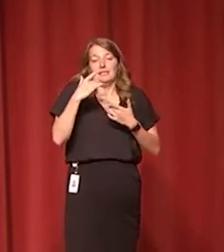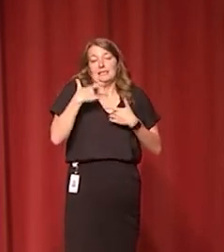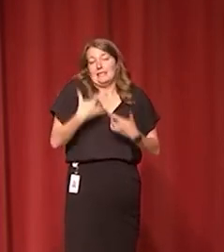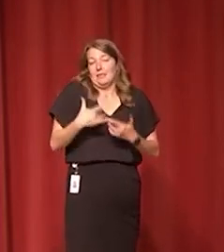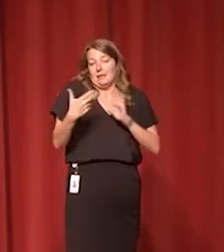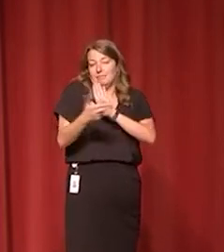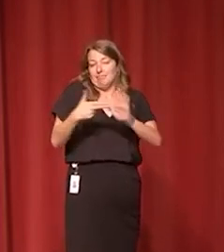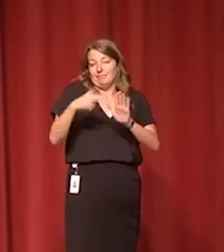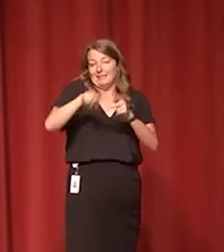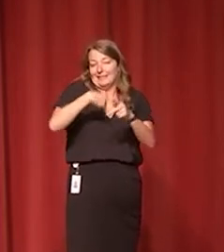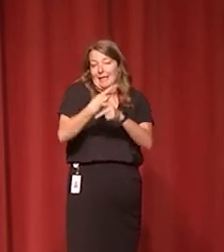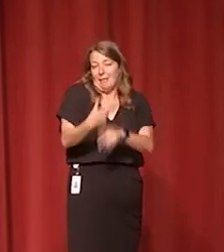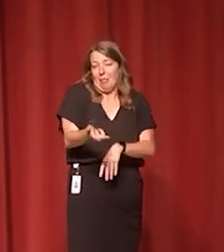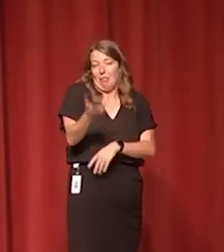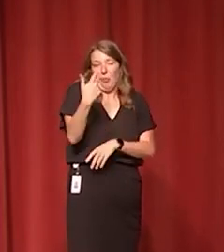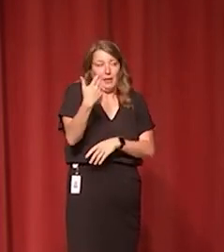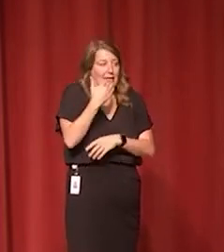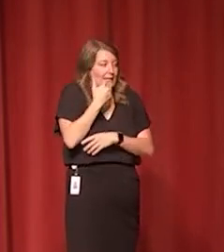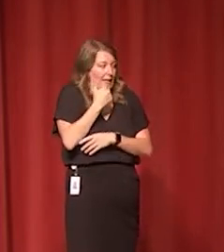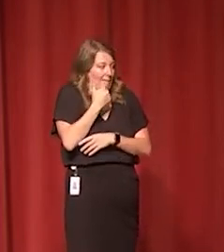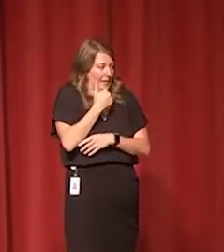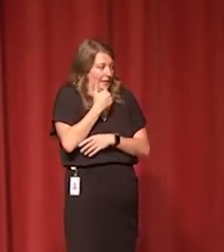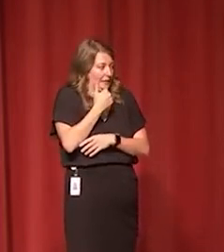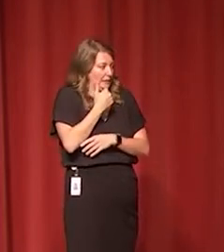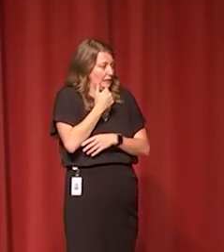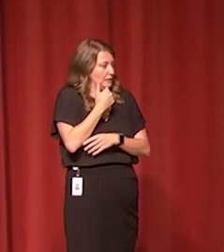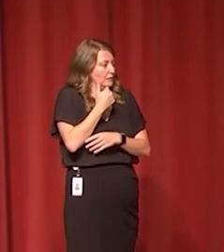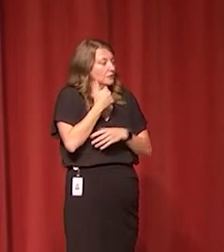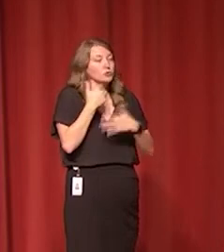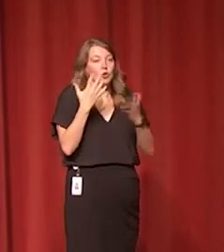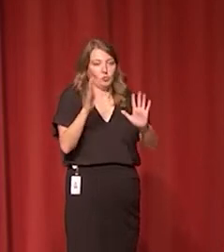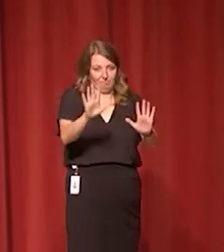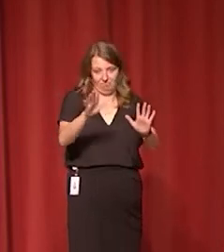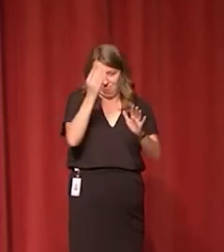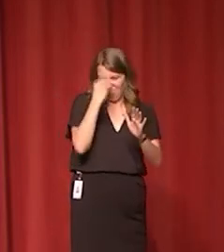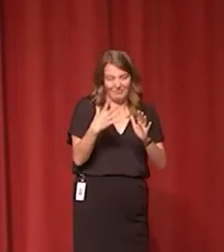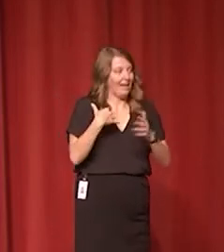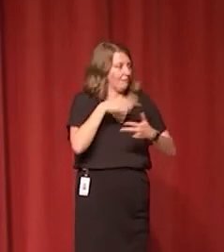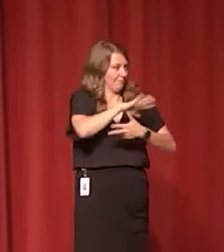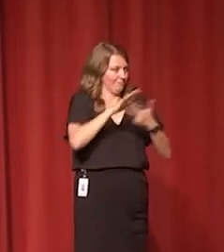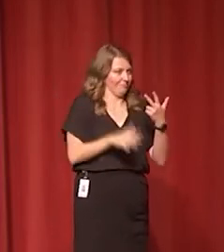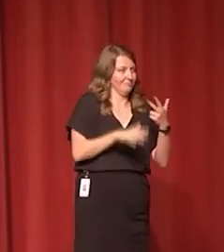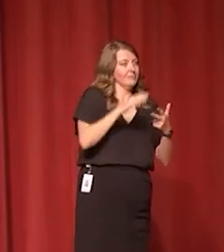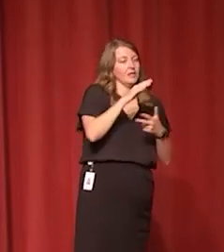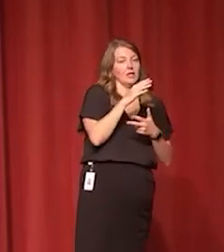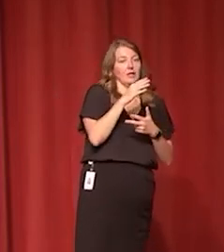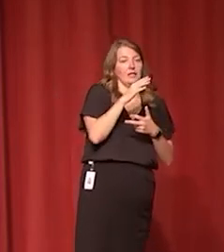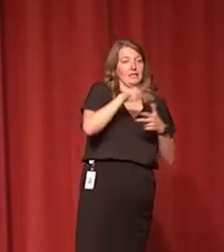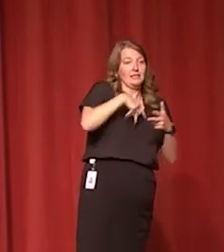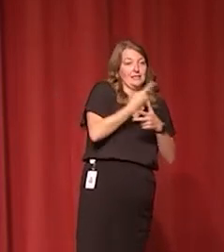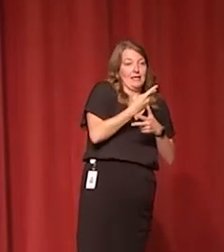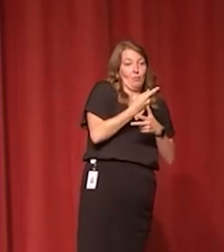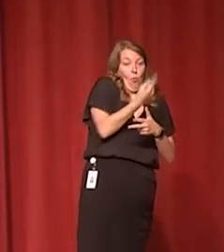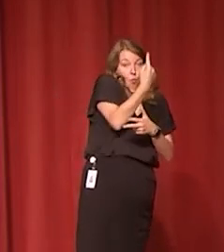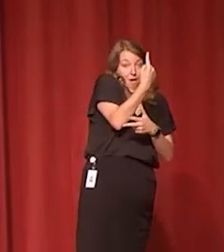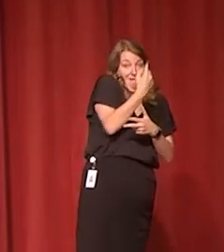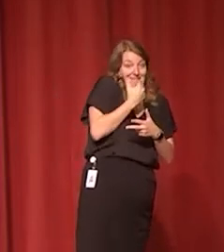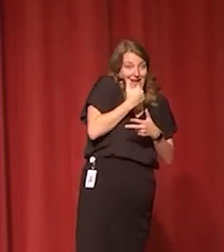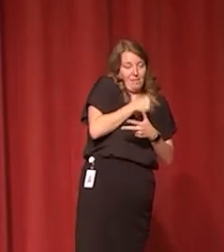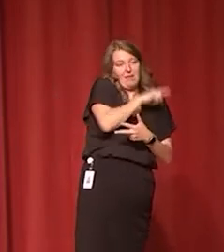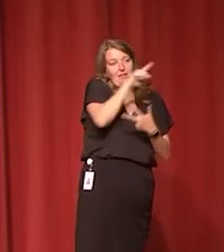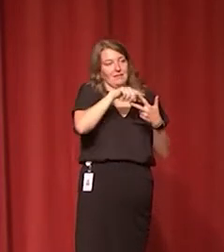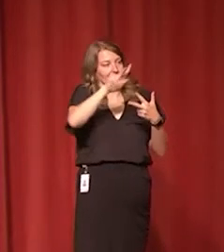diabetes. What research, just so folks know, so there's type 1 diabetes, that's an autoimmune disorder, arises earlier in life. Type